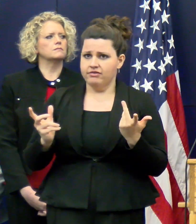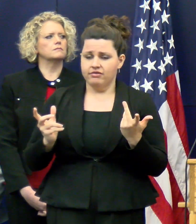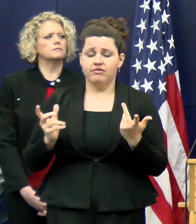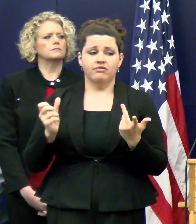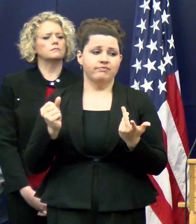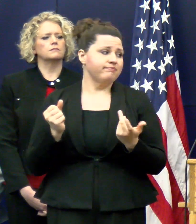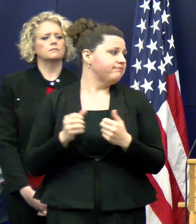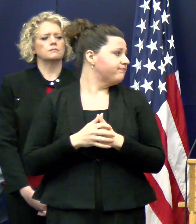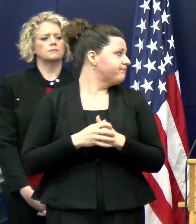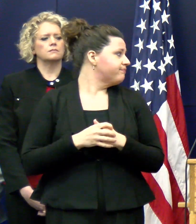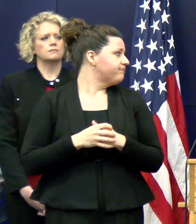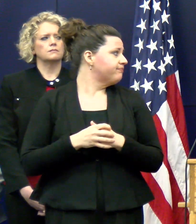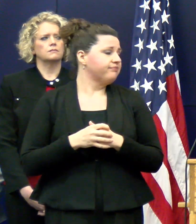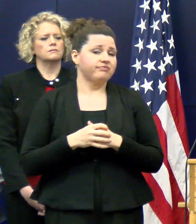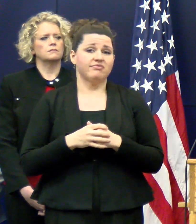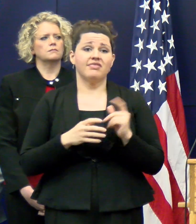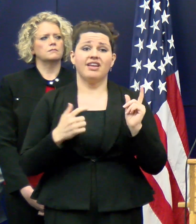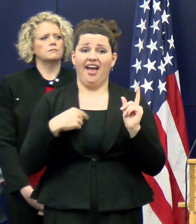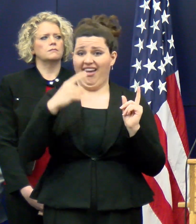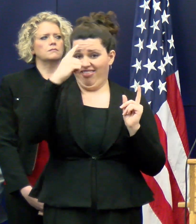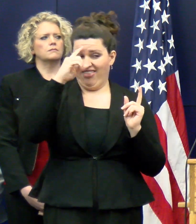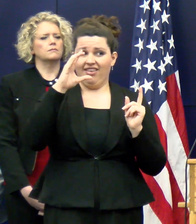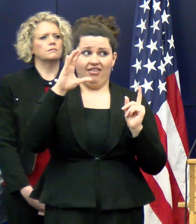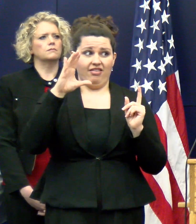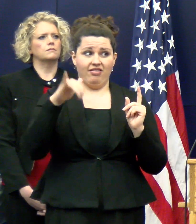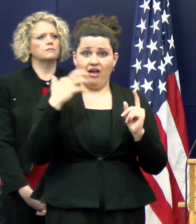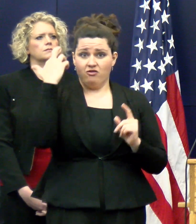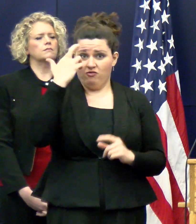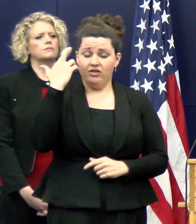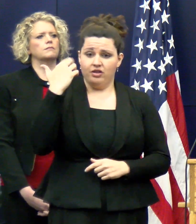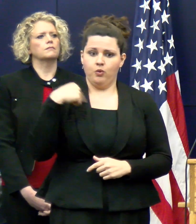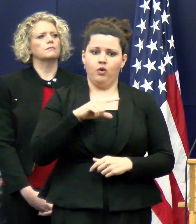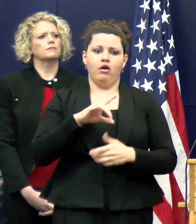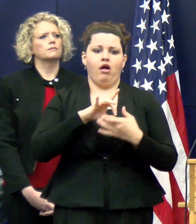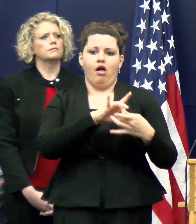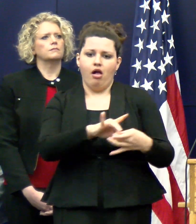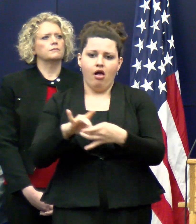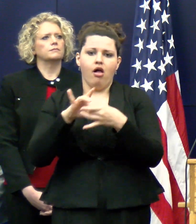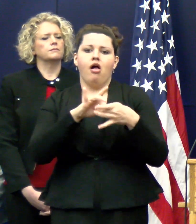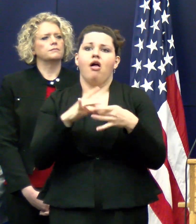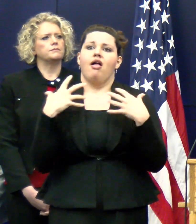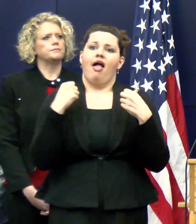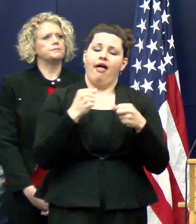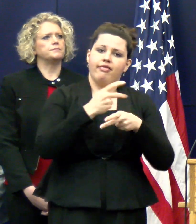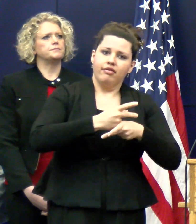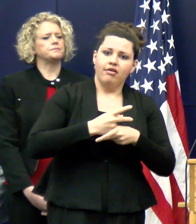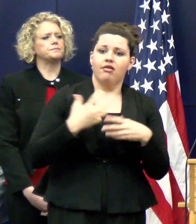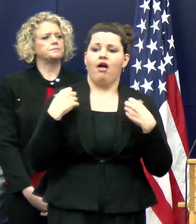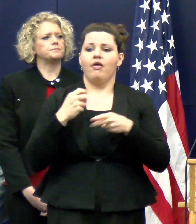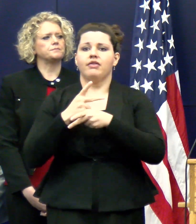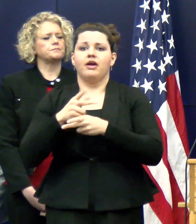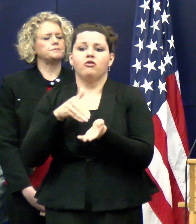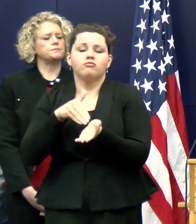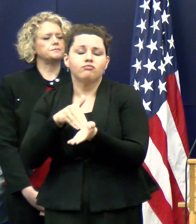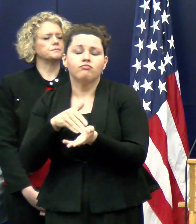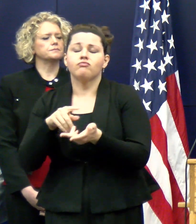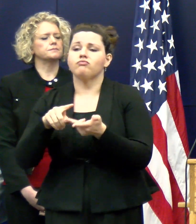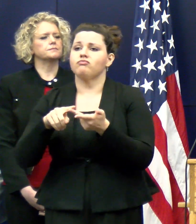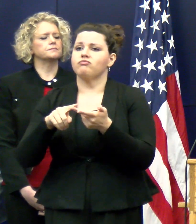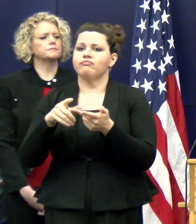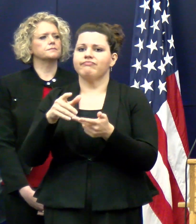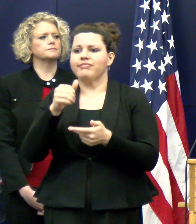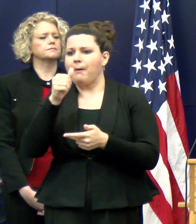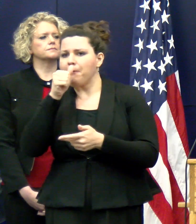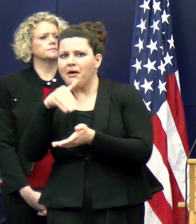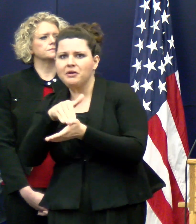those kinds of things. And I think that's one of the reasons, too, where we're coordinating with healthcare, with our healthcare providers, with our private sector partners, to